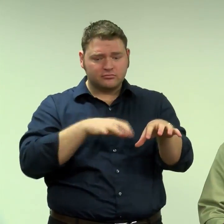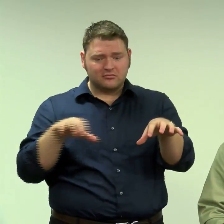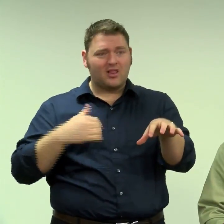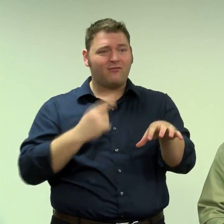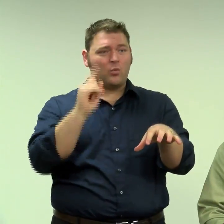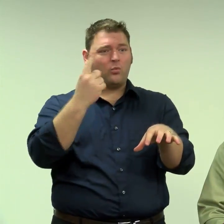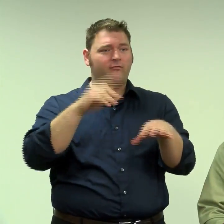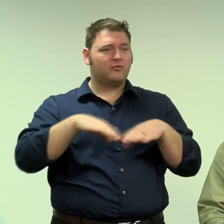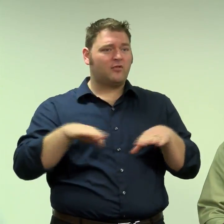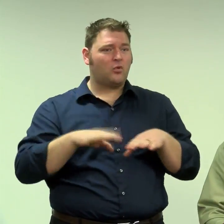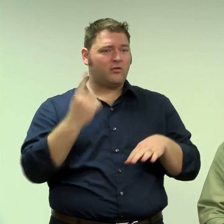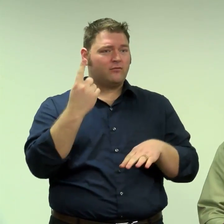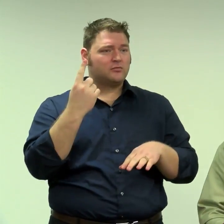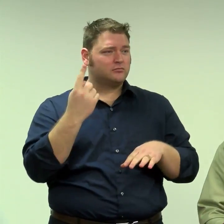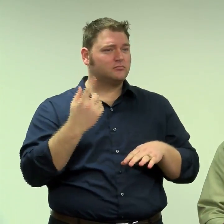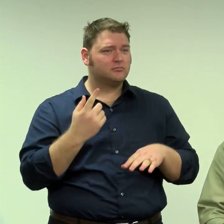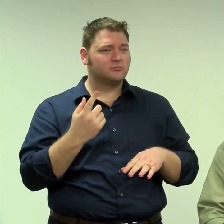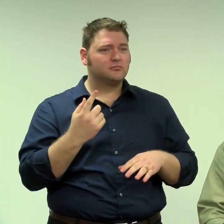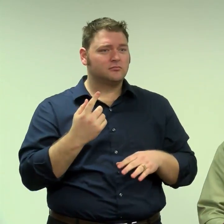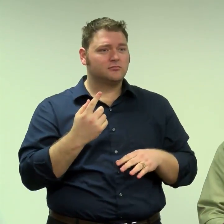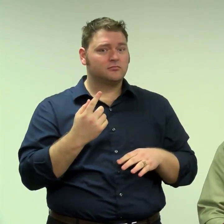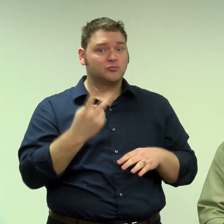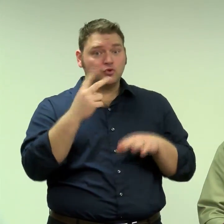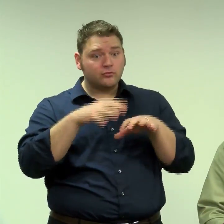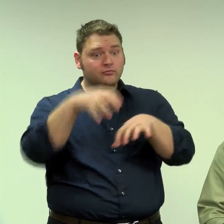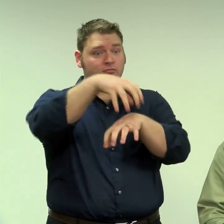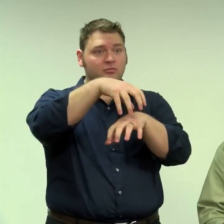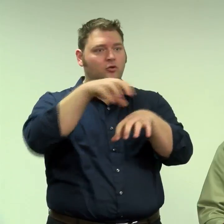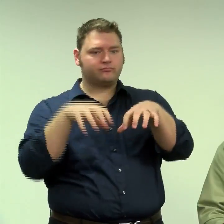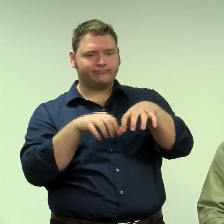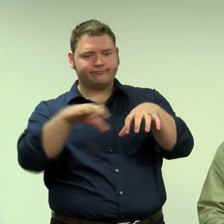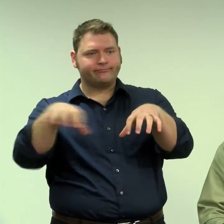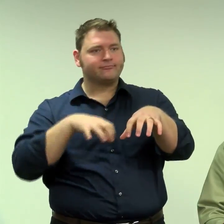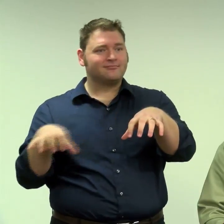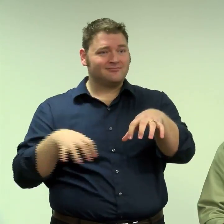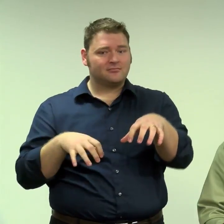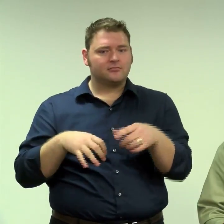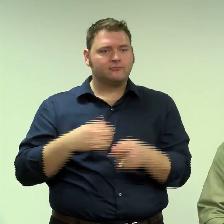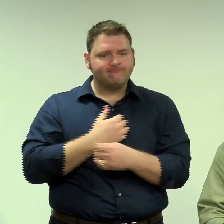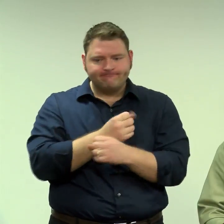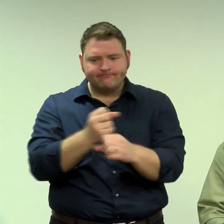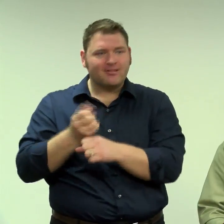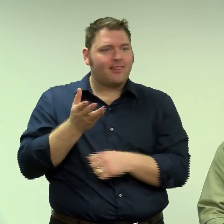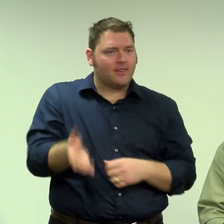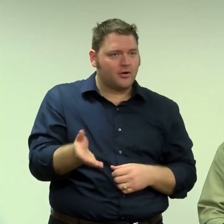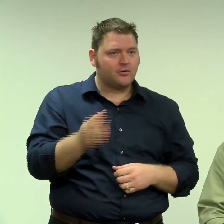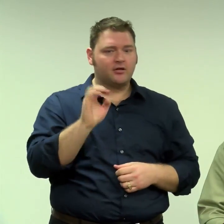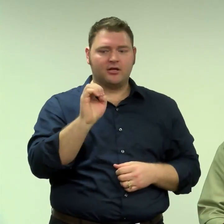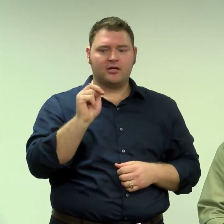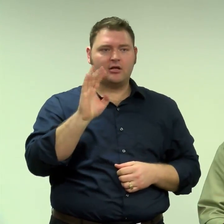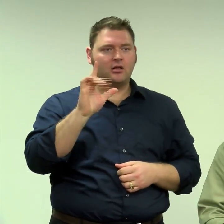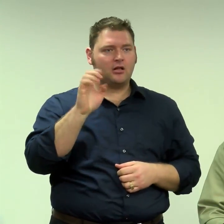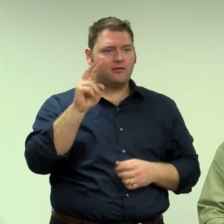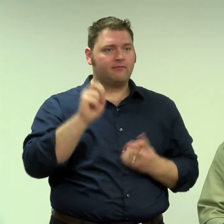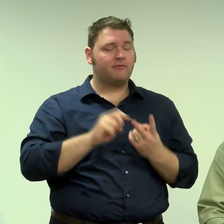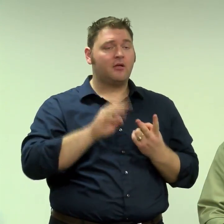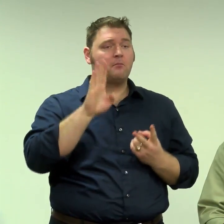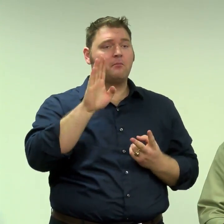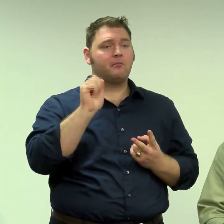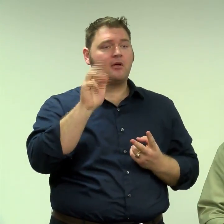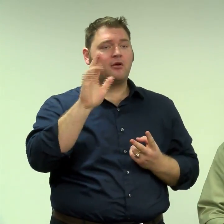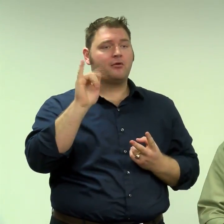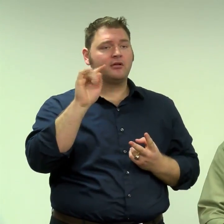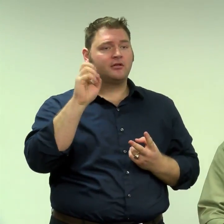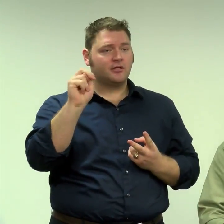houses in that area. And so water rescues are taking place at the Enclave, Barrington in Kingwood,